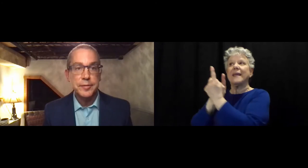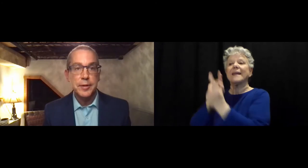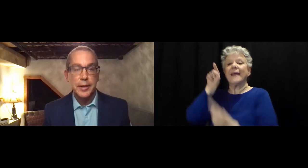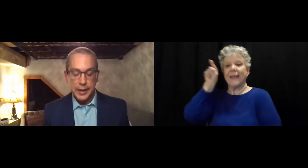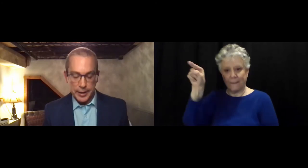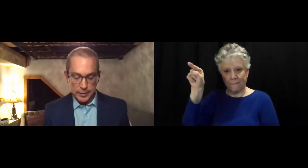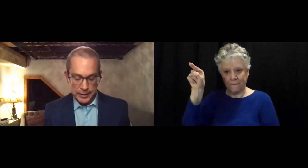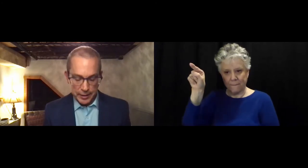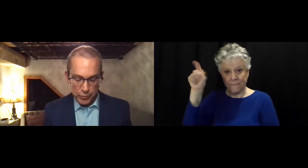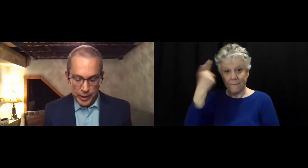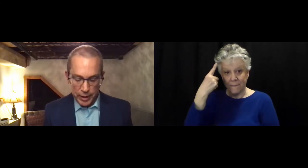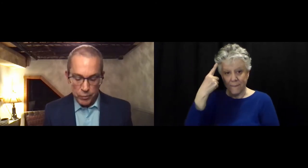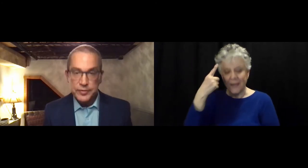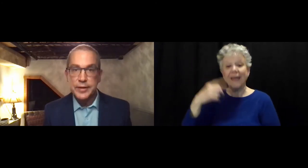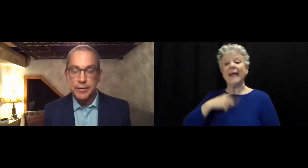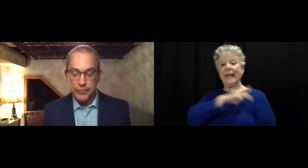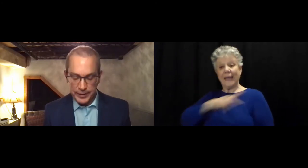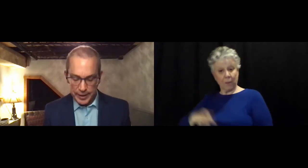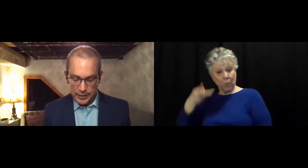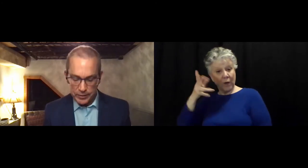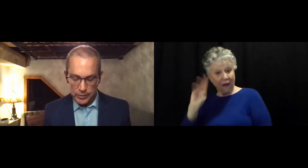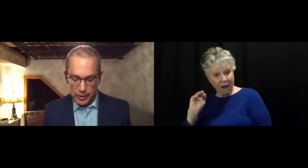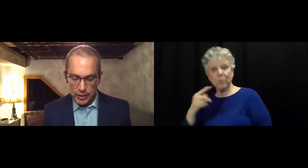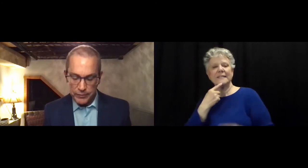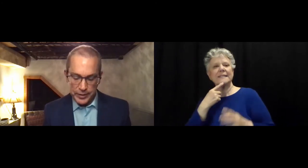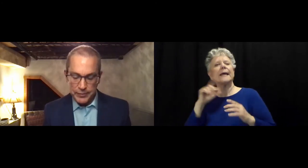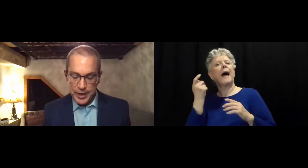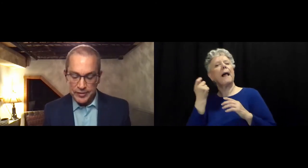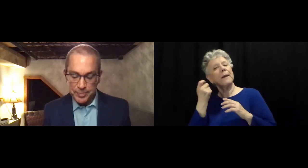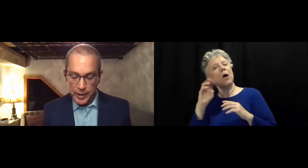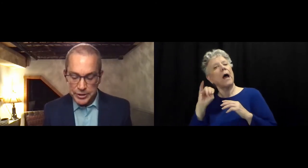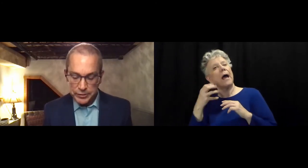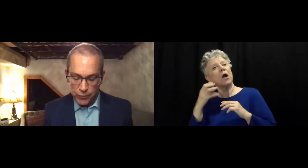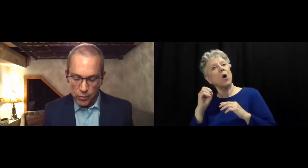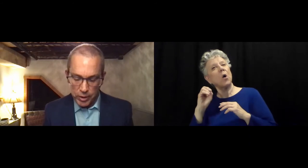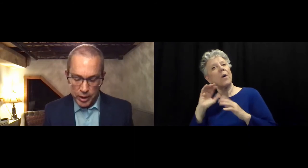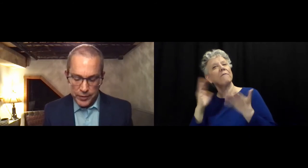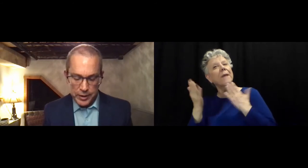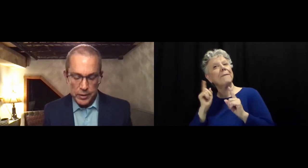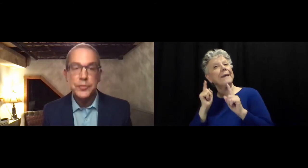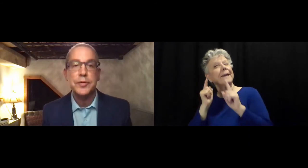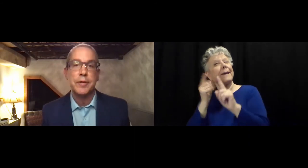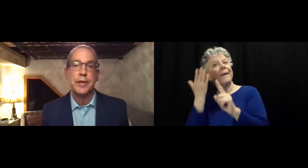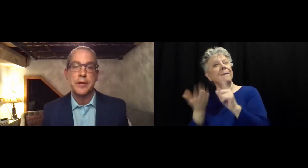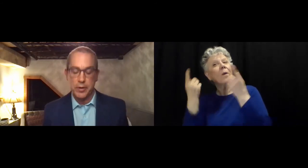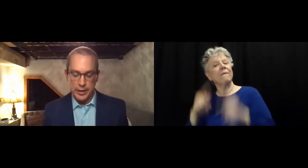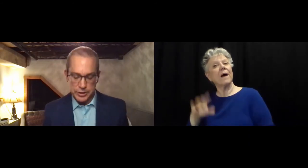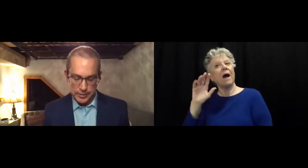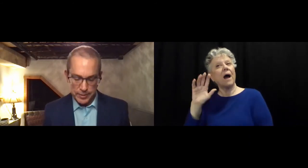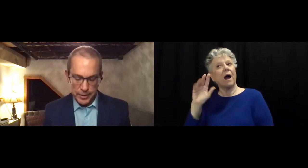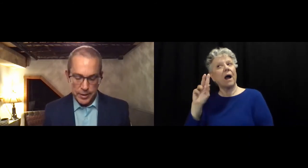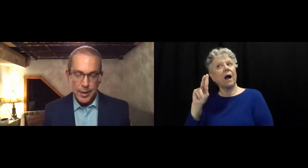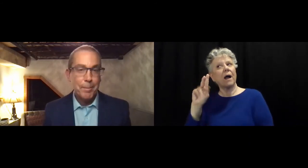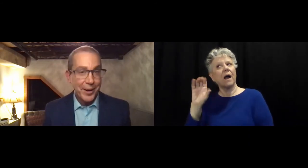Yes, in King Priam, we see a faint echo of and even aspiration for the kenosis of the